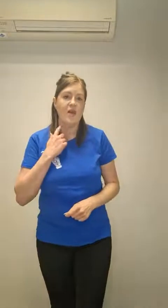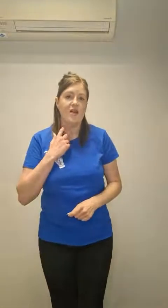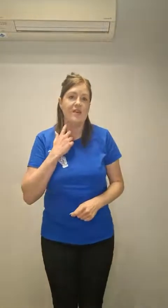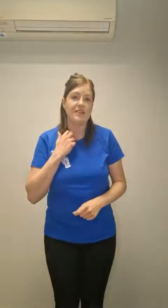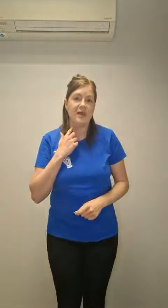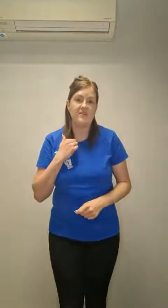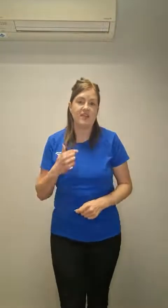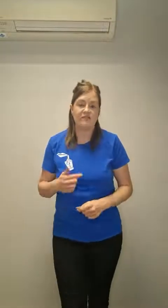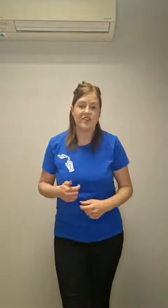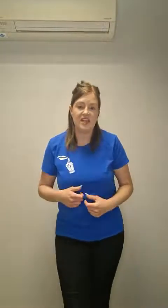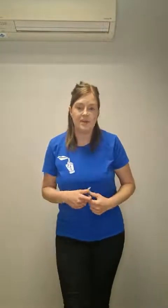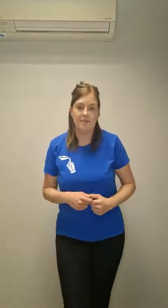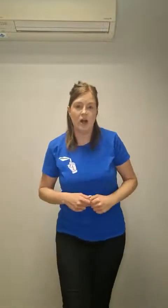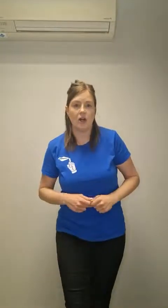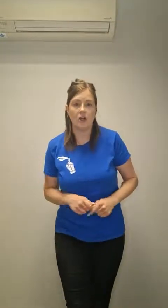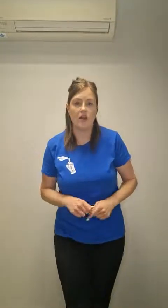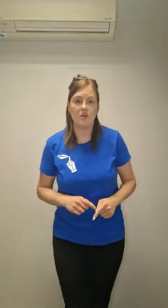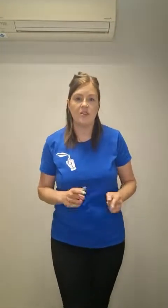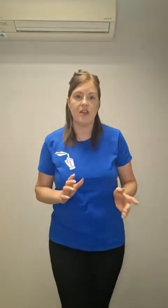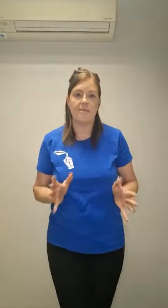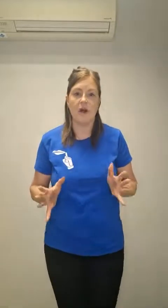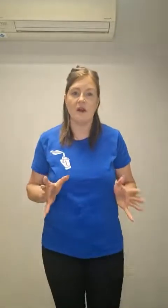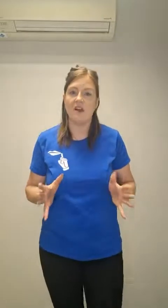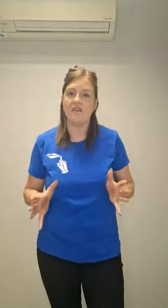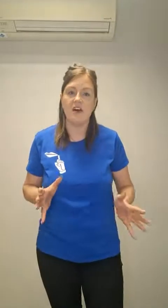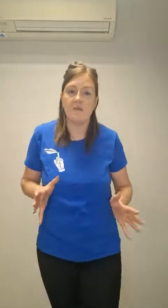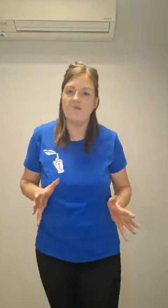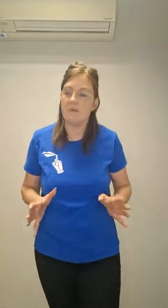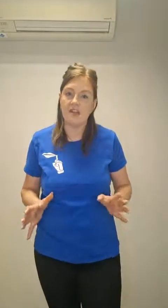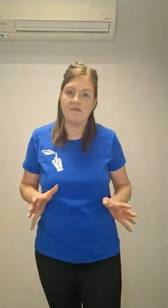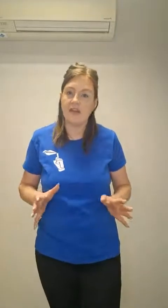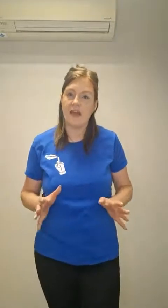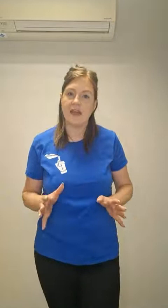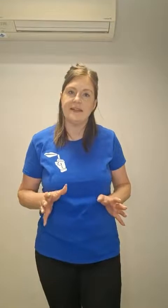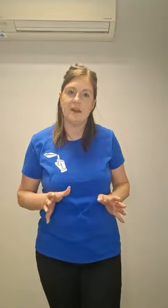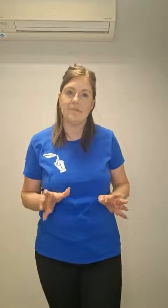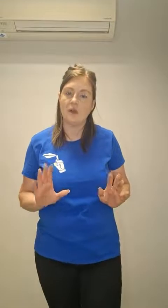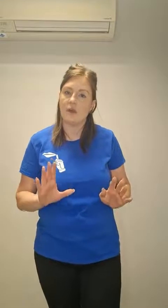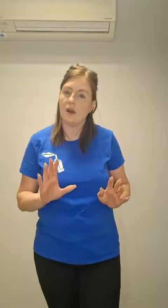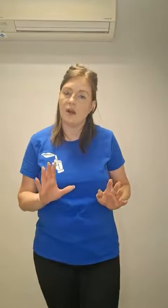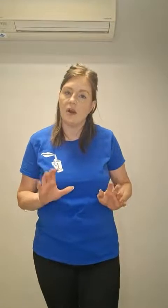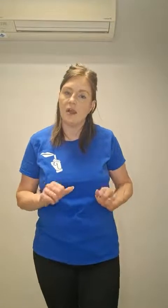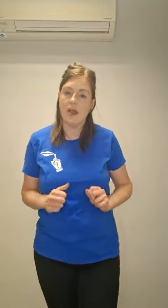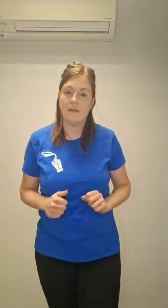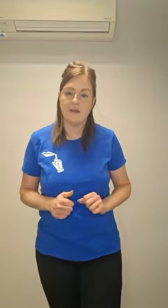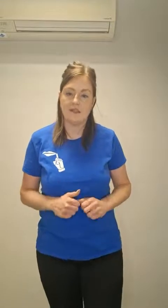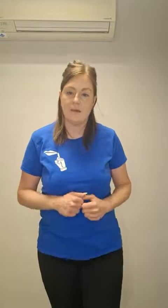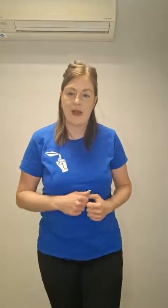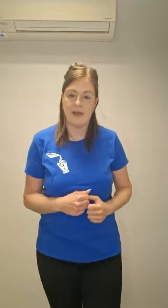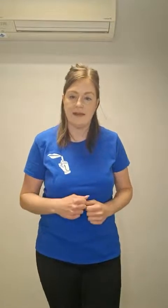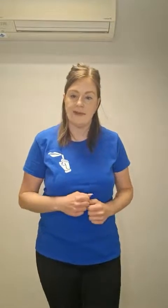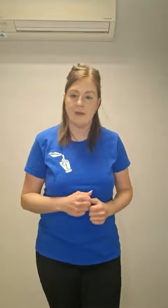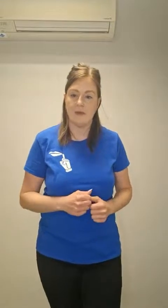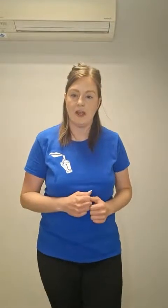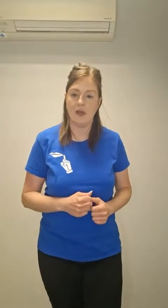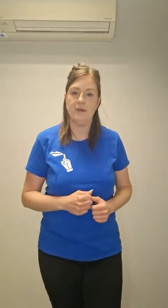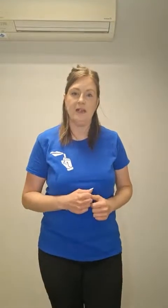Next we have the sign for theme park. Are you a theme park lover? I'm definitely a hater, I'm not going to lie. I'm always the bag lady when we go,